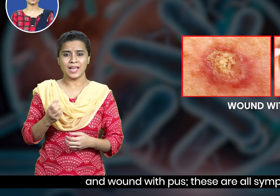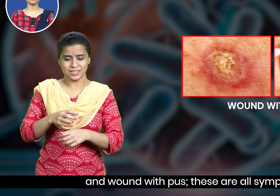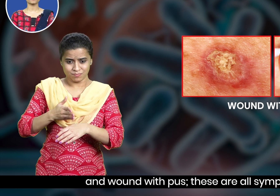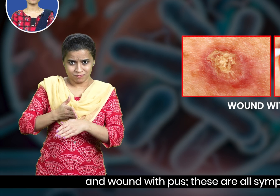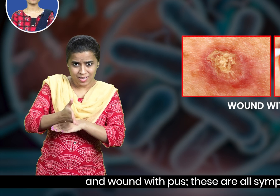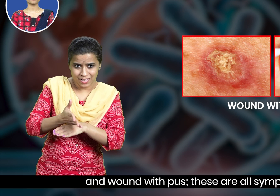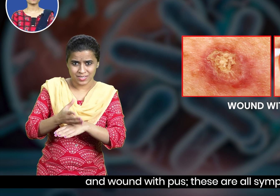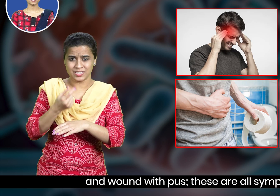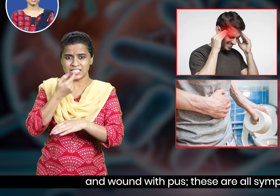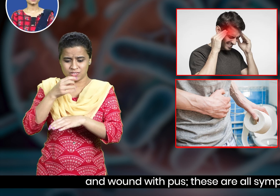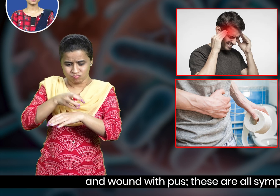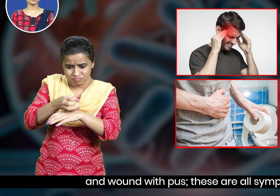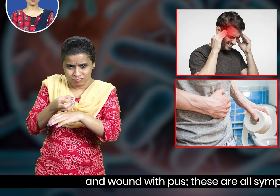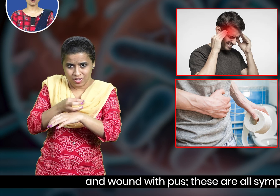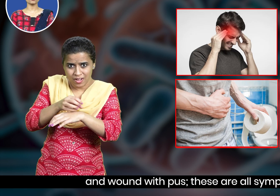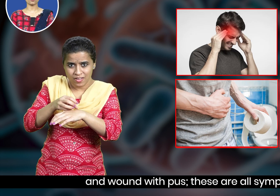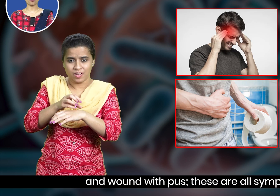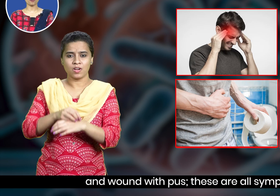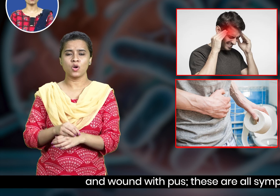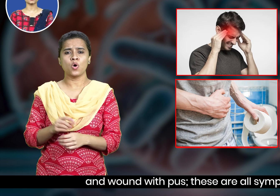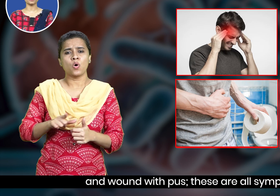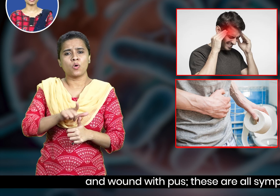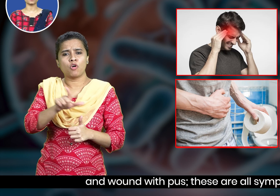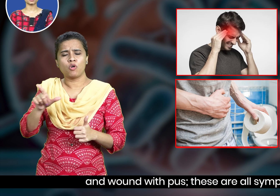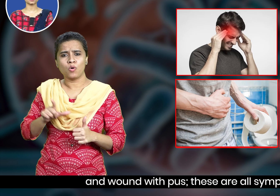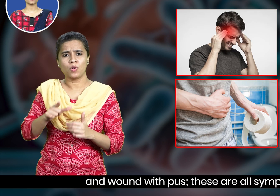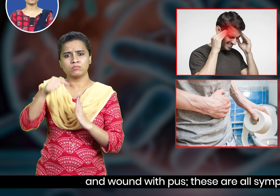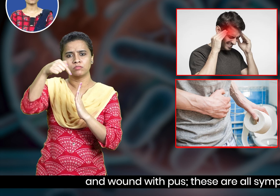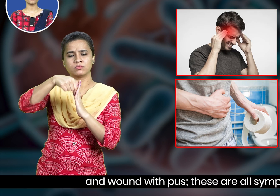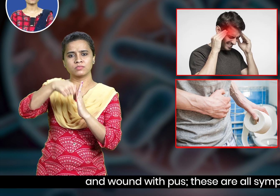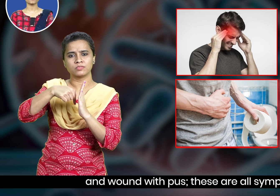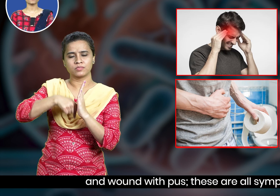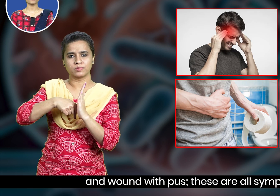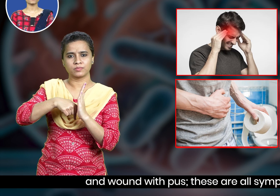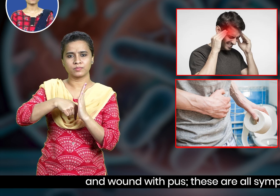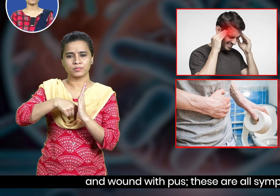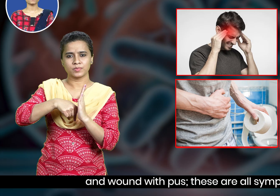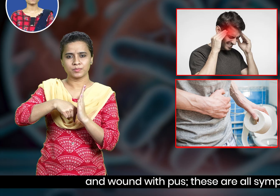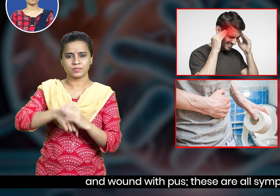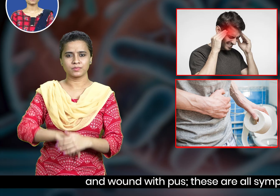pus. These are all symptoms.